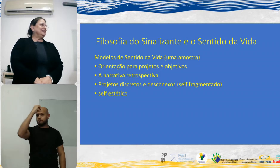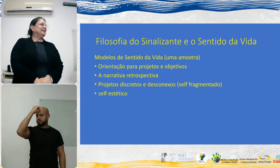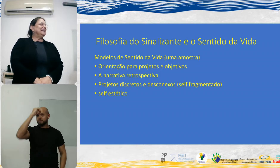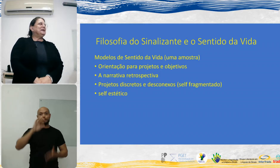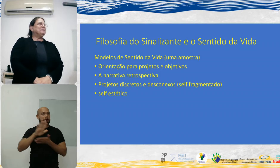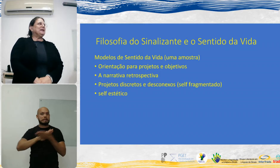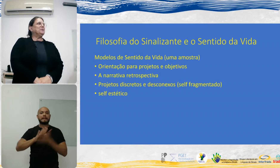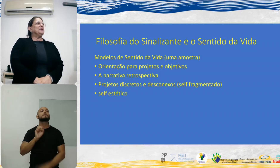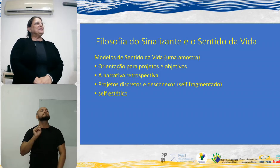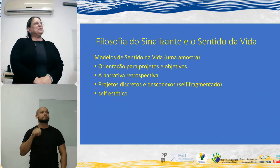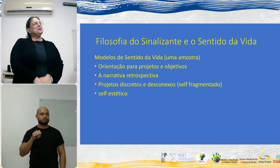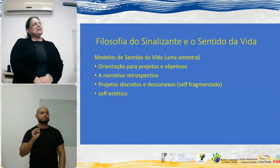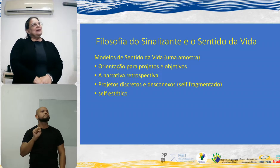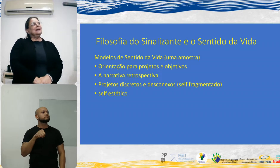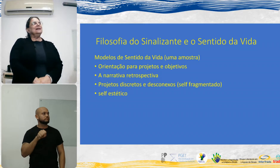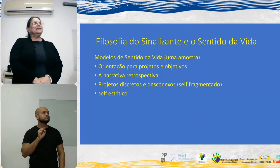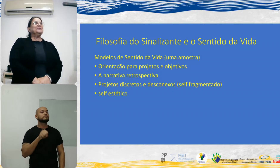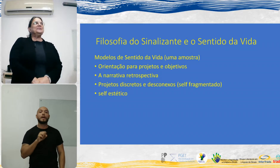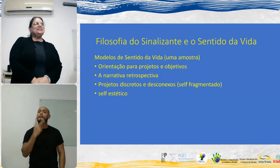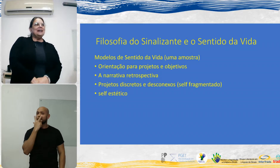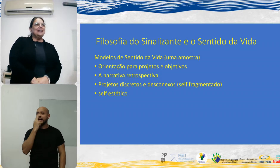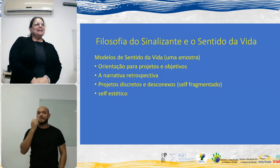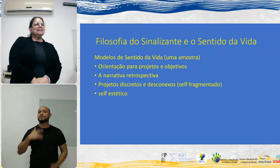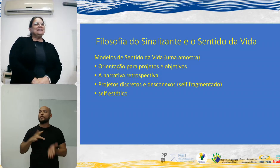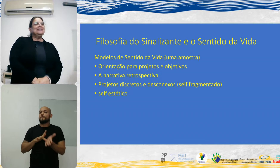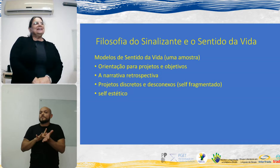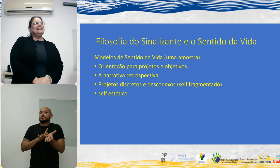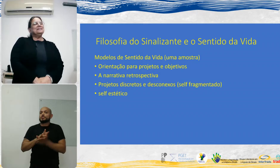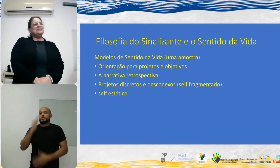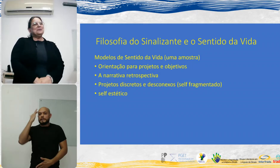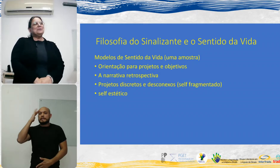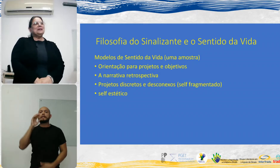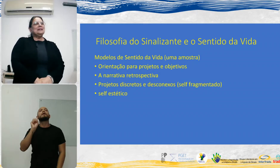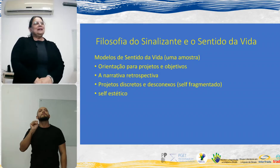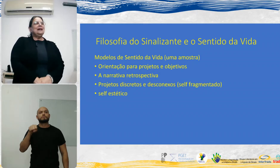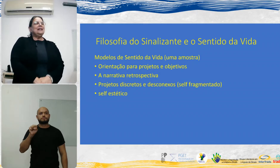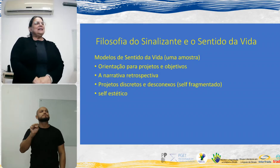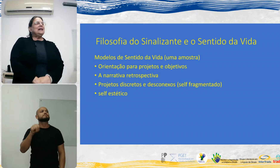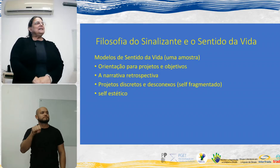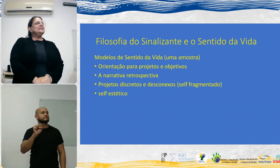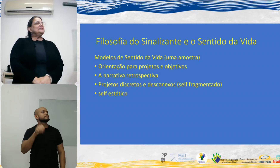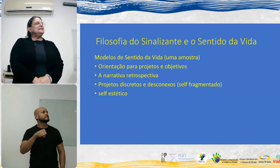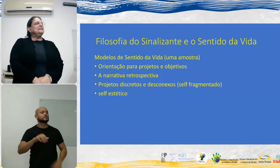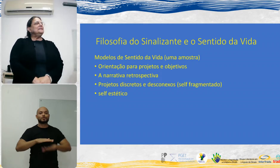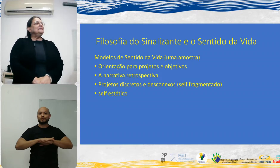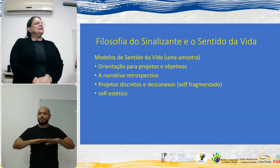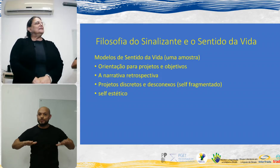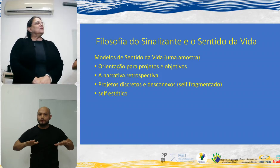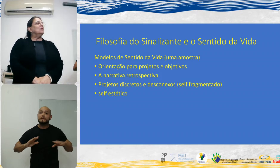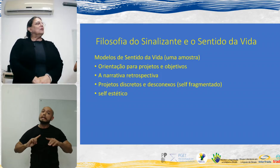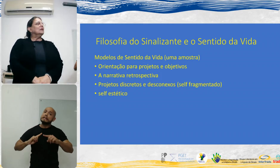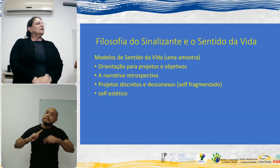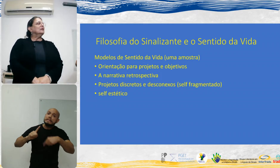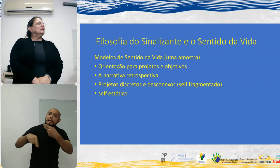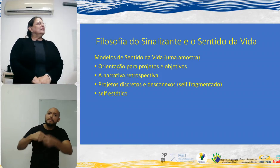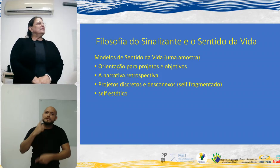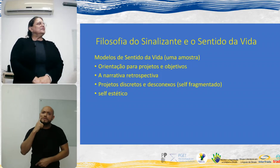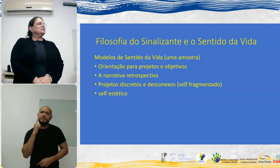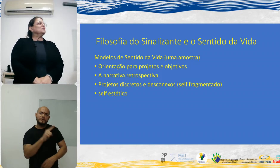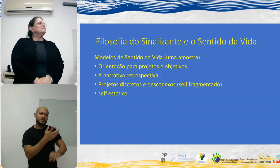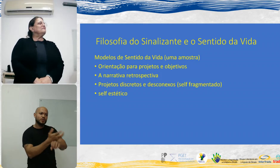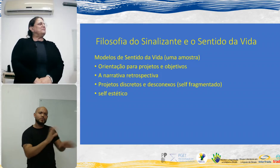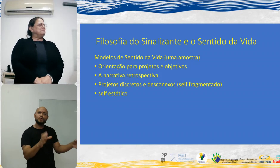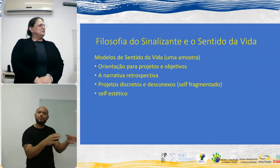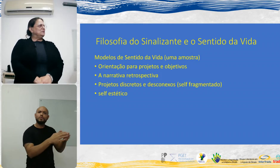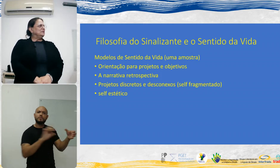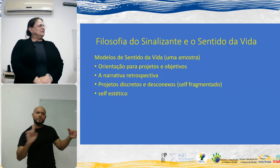everything, but I want to look like I understand, and so on. And then I see in the corner, there's a